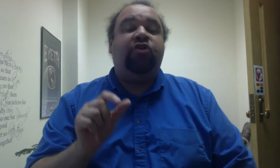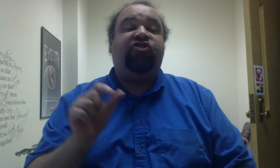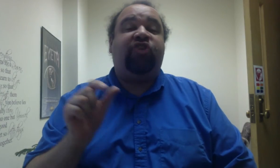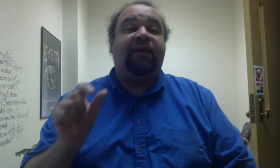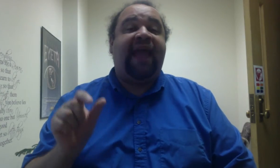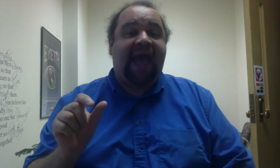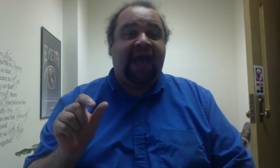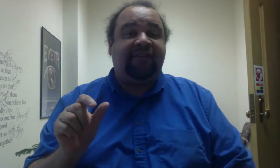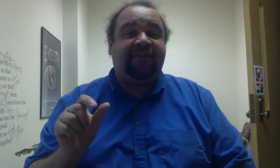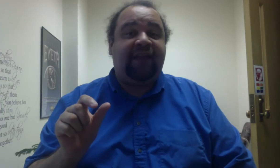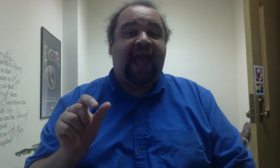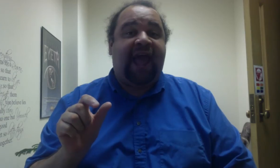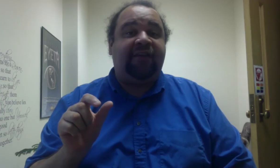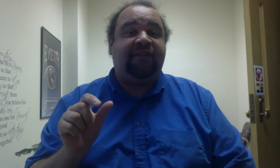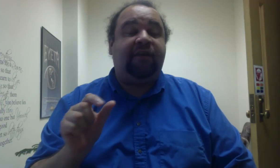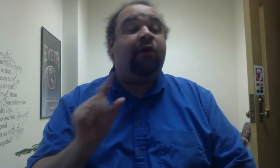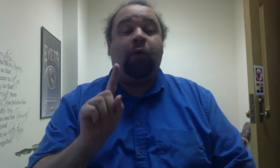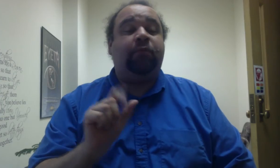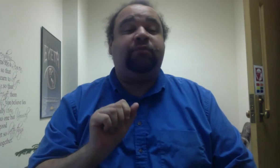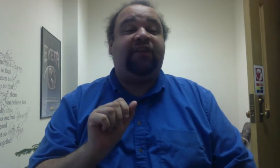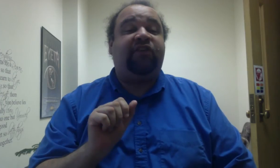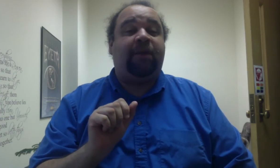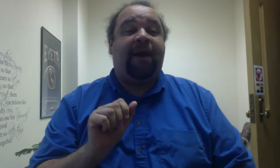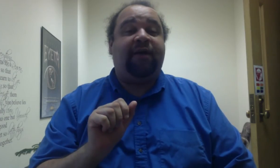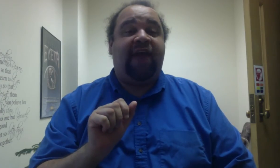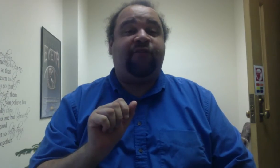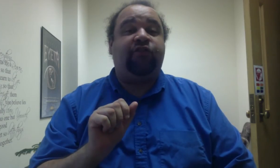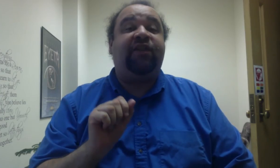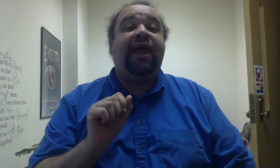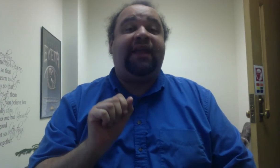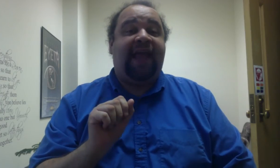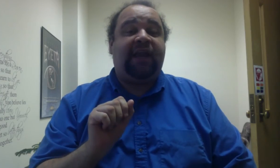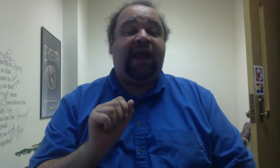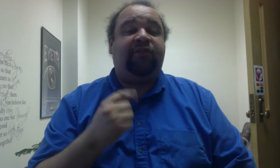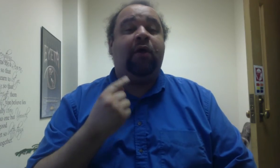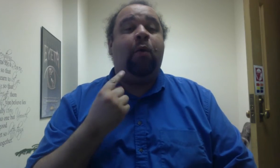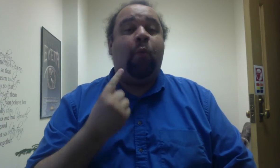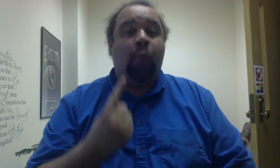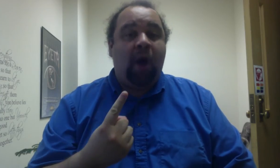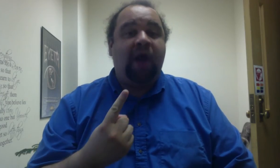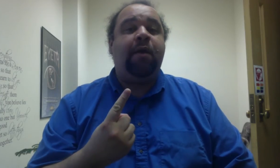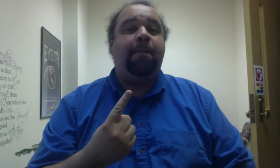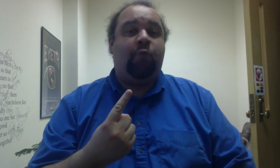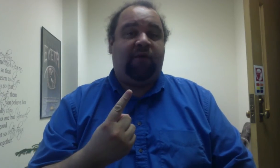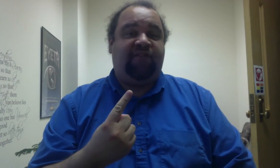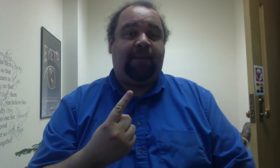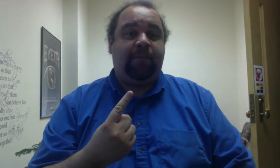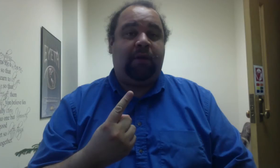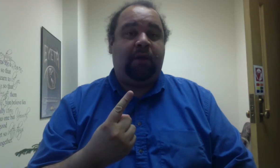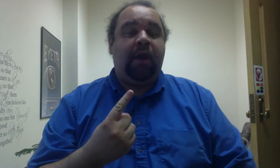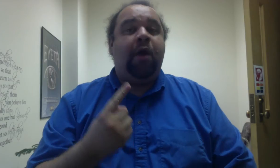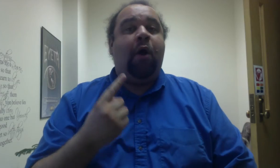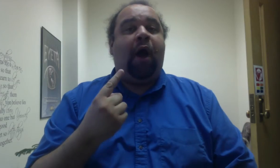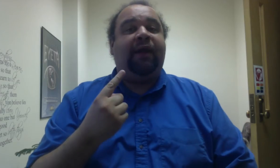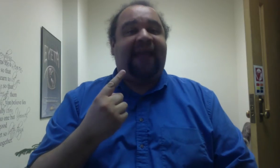So cats has, or let's talk about cat first. Cat has one morpheme.